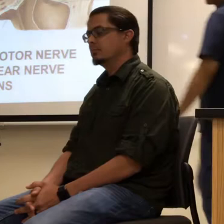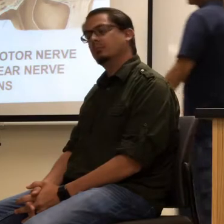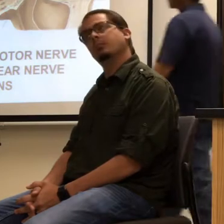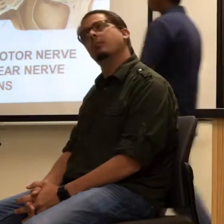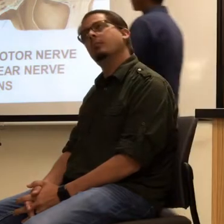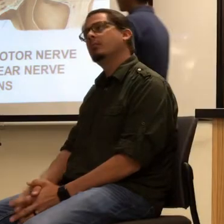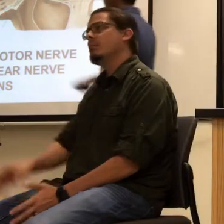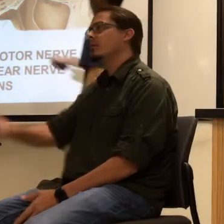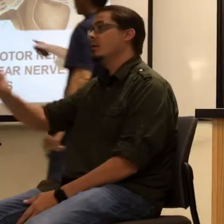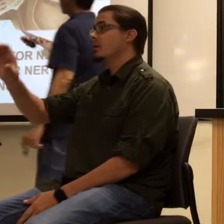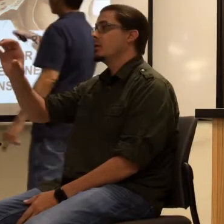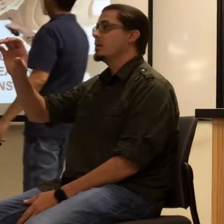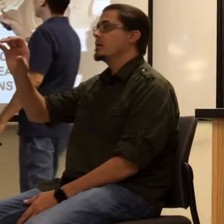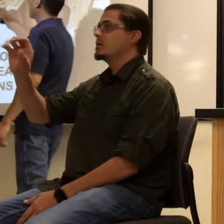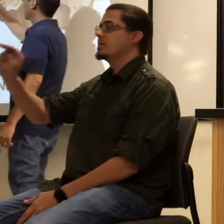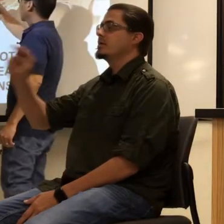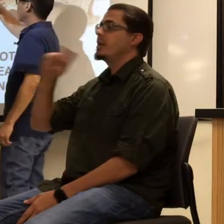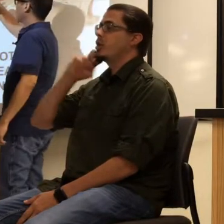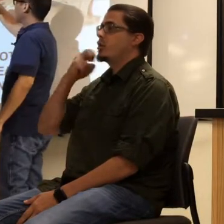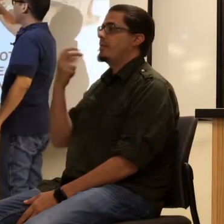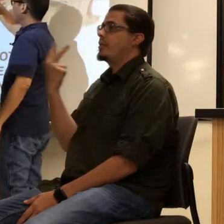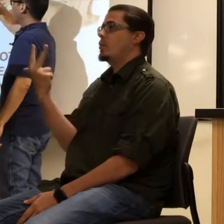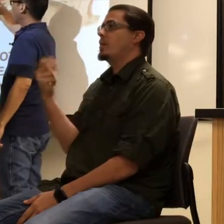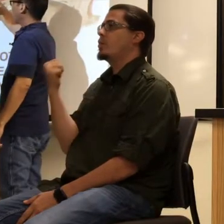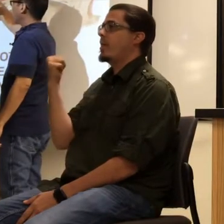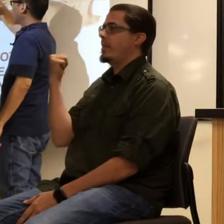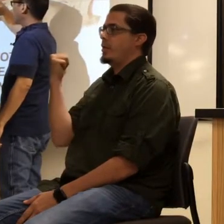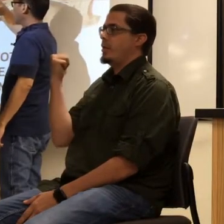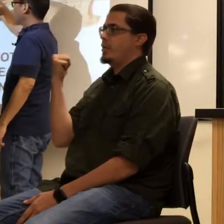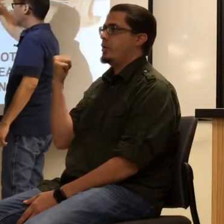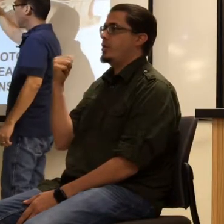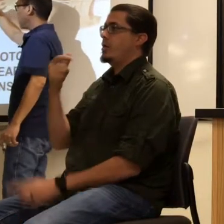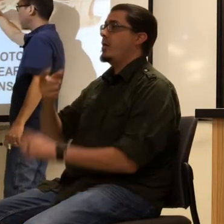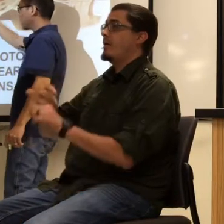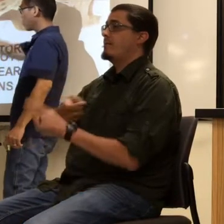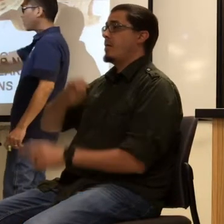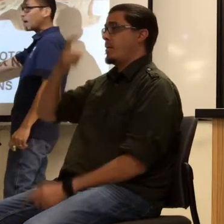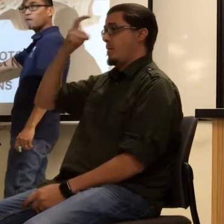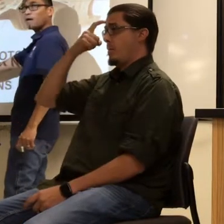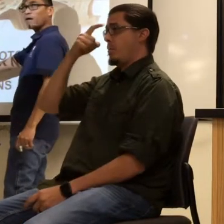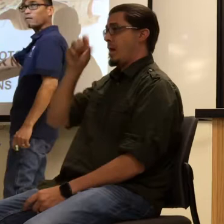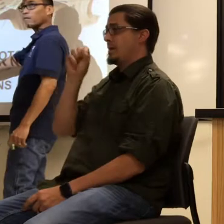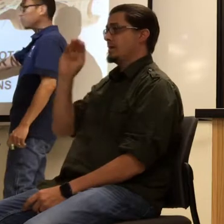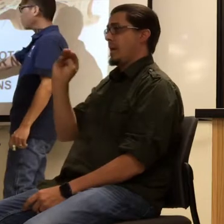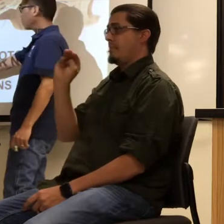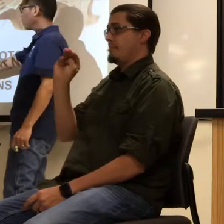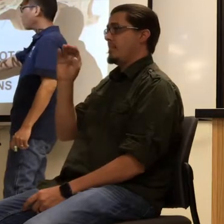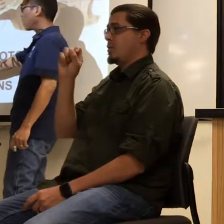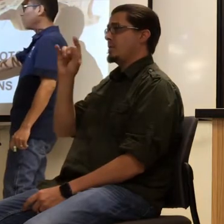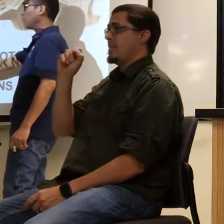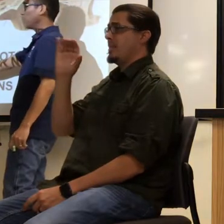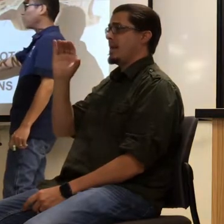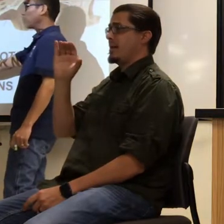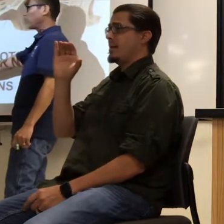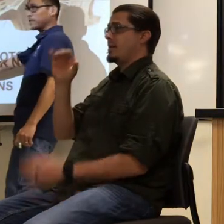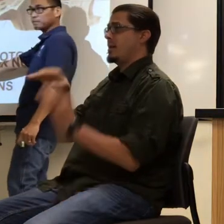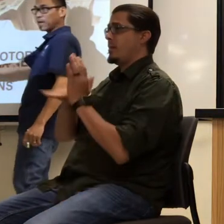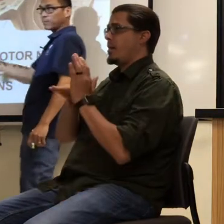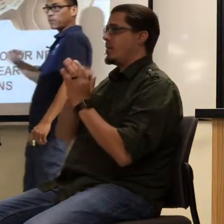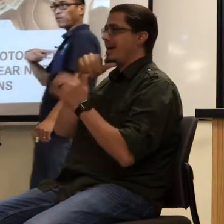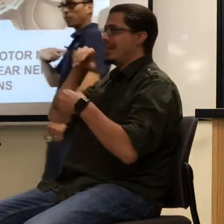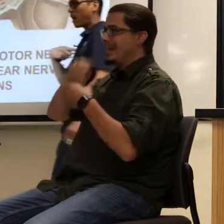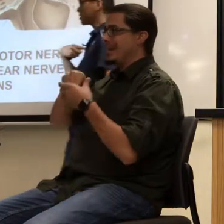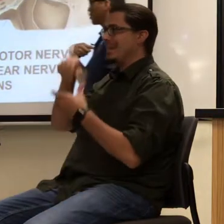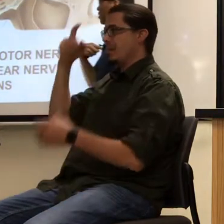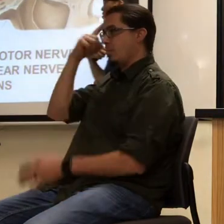Cranial nerve 3 is this one right there. It's coming off the brain stem. Your sympathetics are way down there. They're not even in the brain